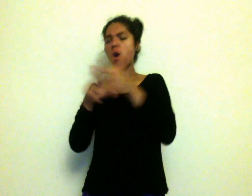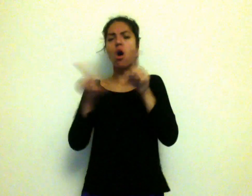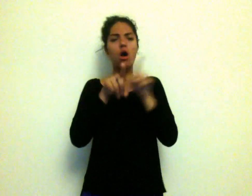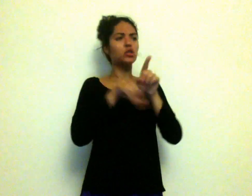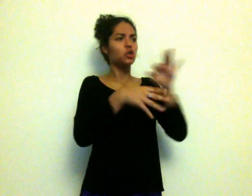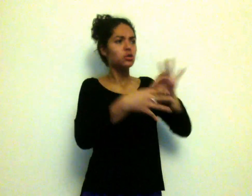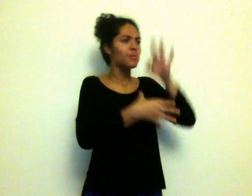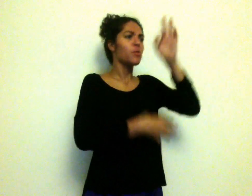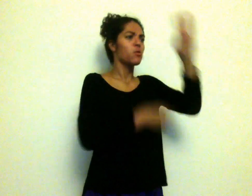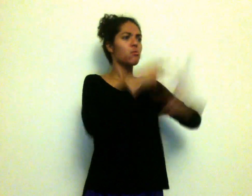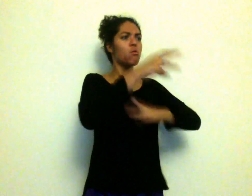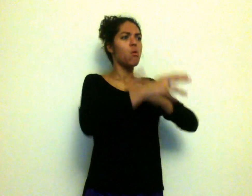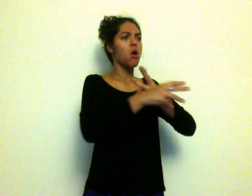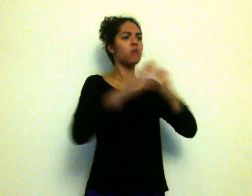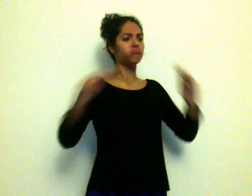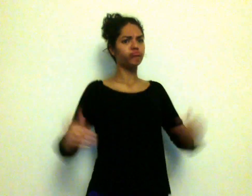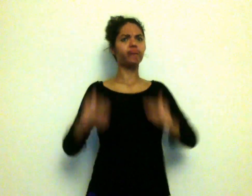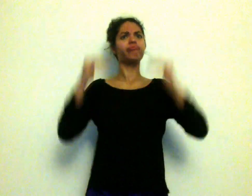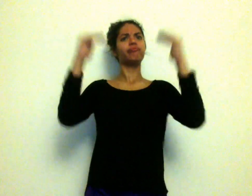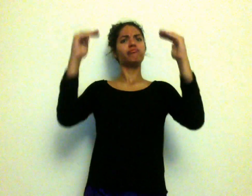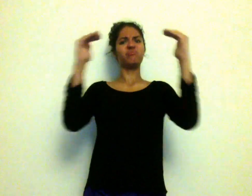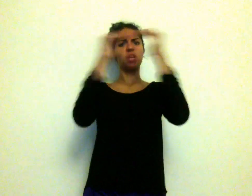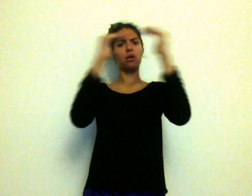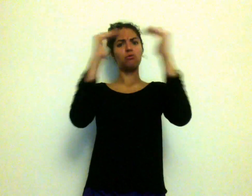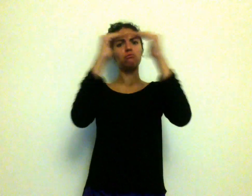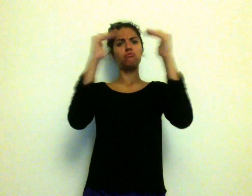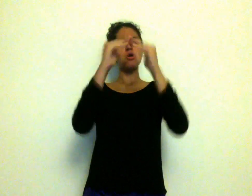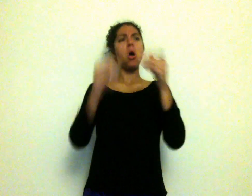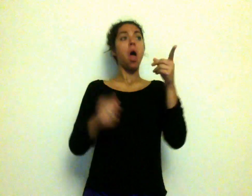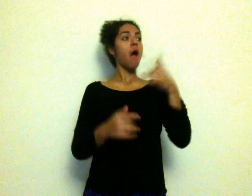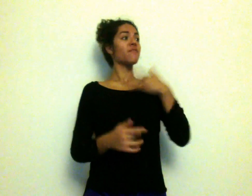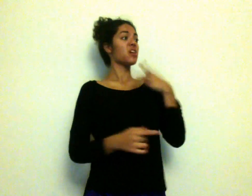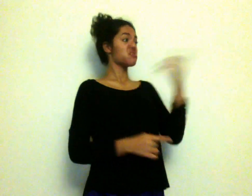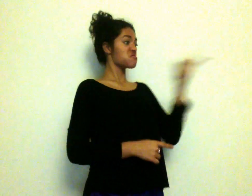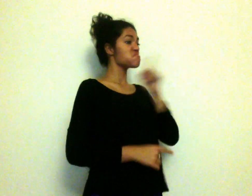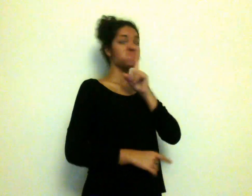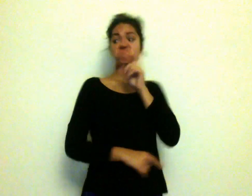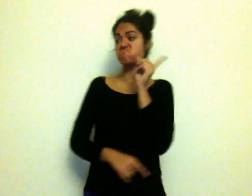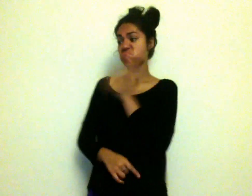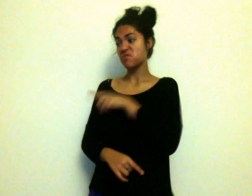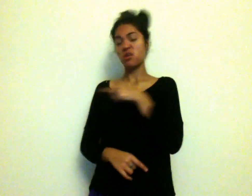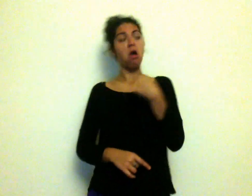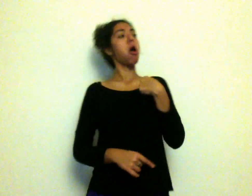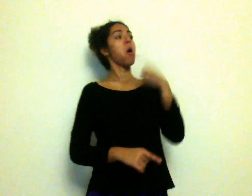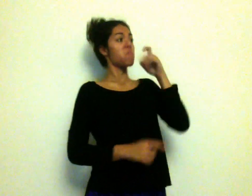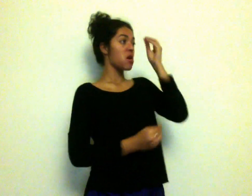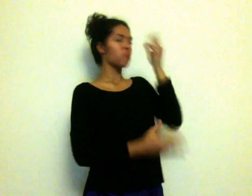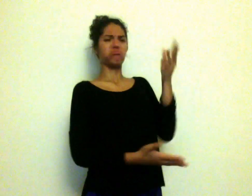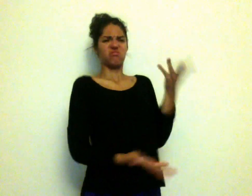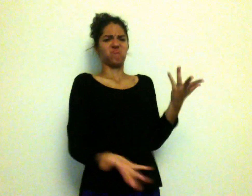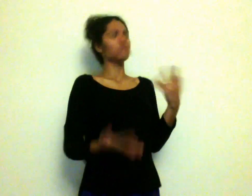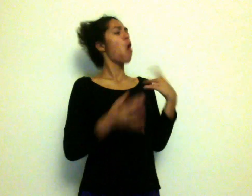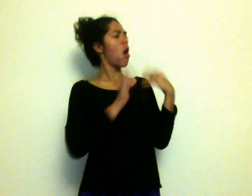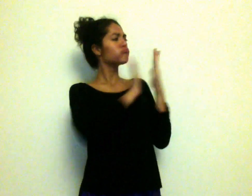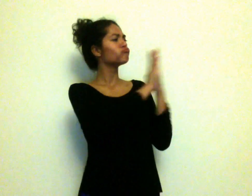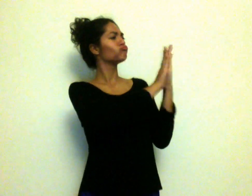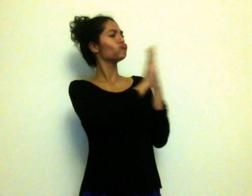himself as being told what he should do from above. The entire Hindu culture is seeped in this